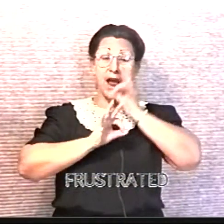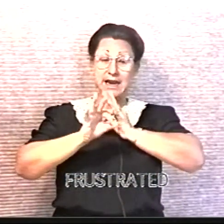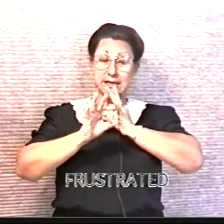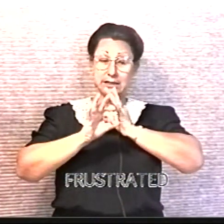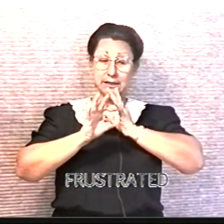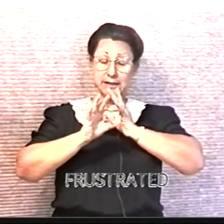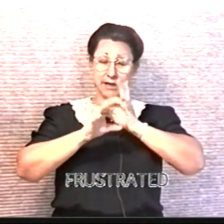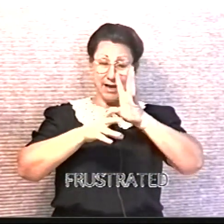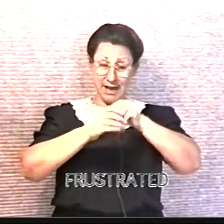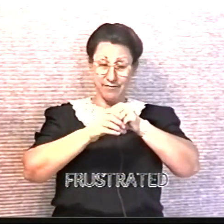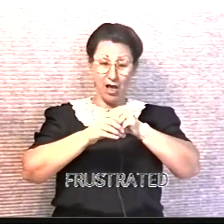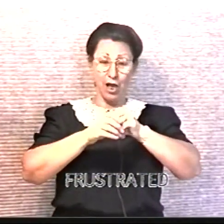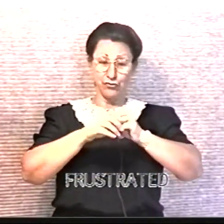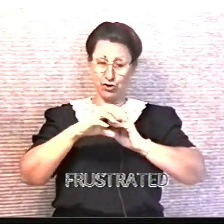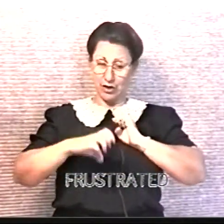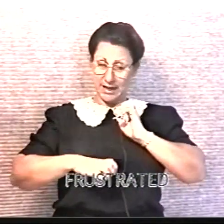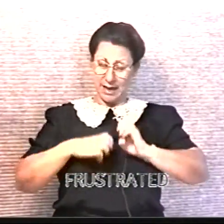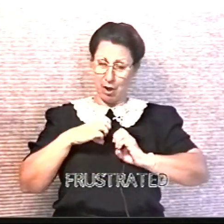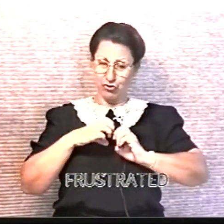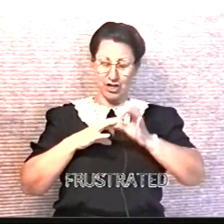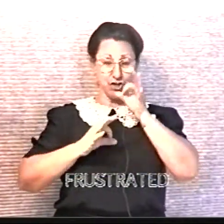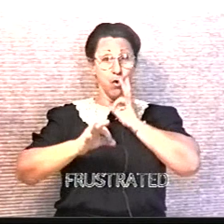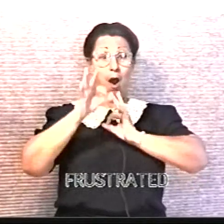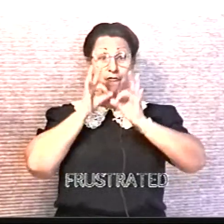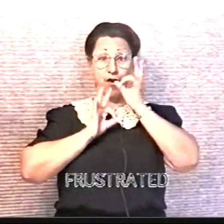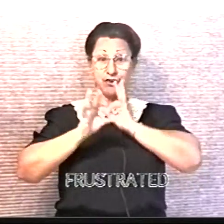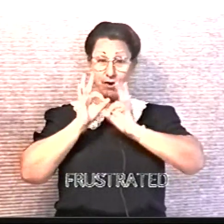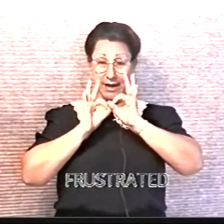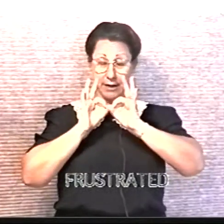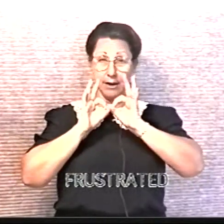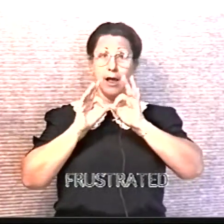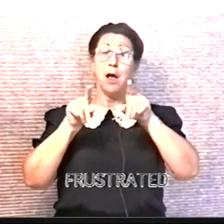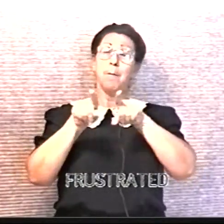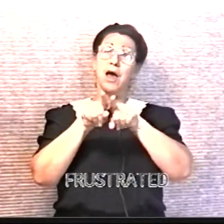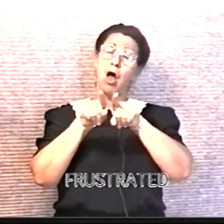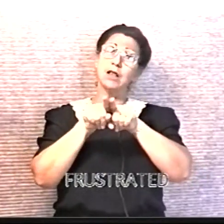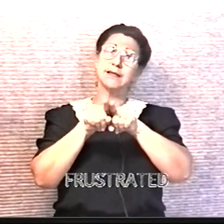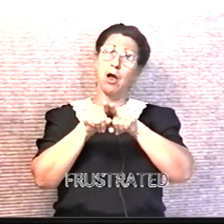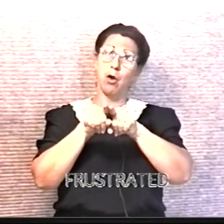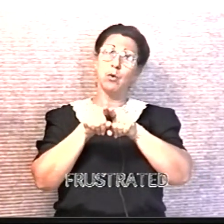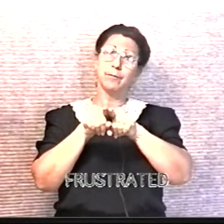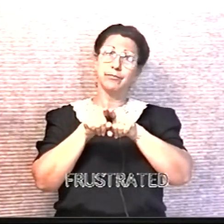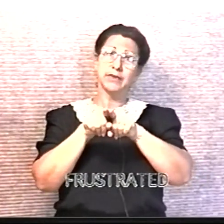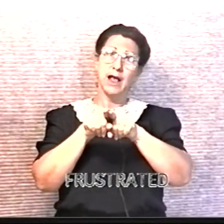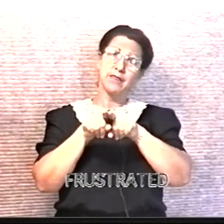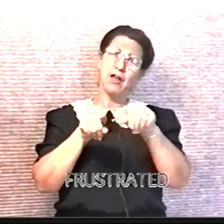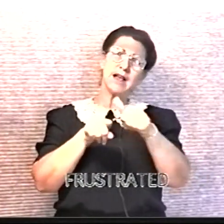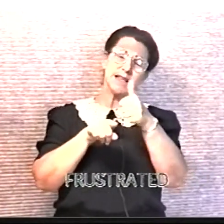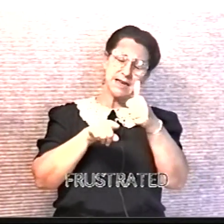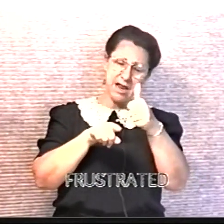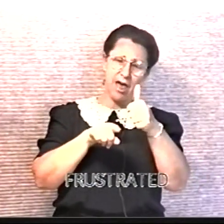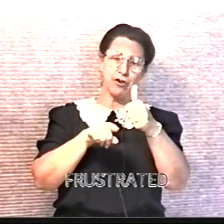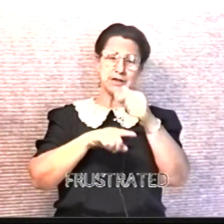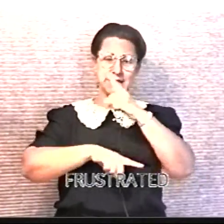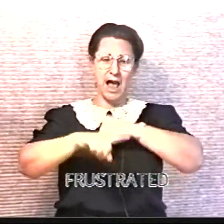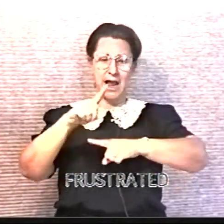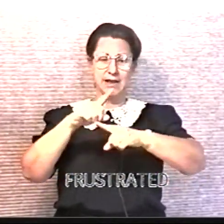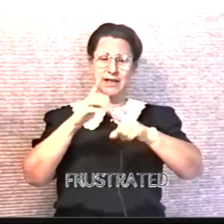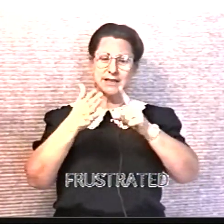Frustrated involves your emotions. You are frustrated. But also, there is another sign that